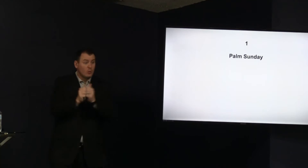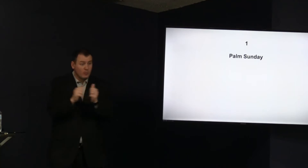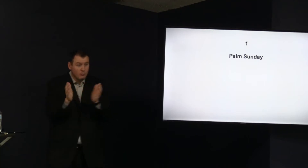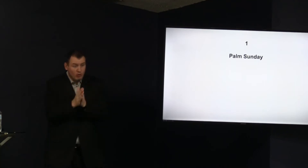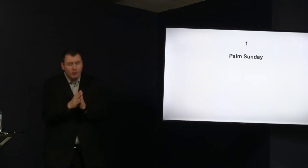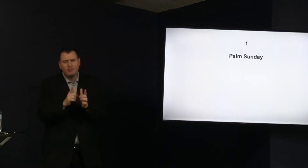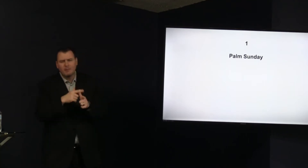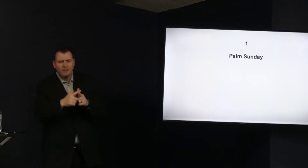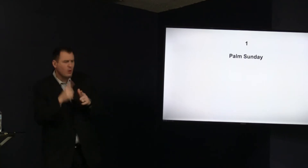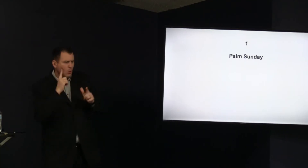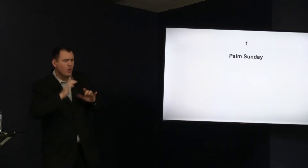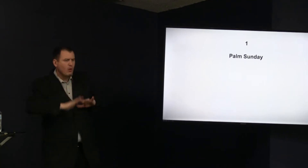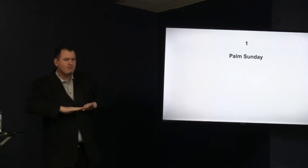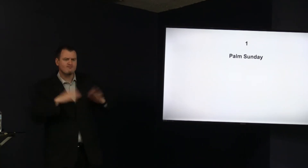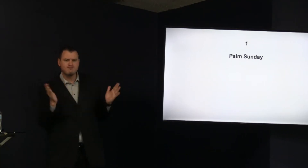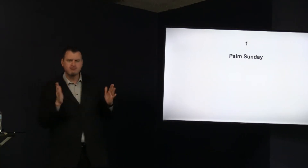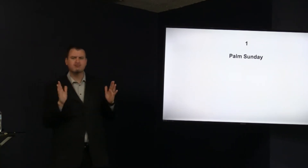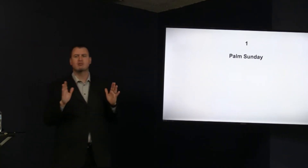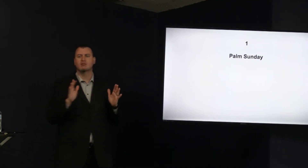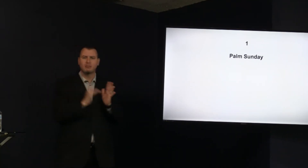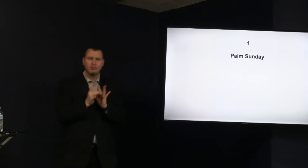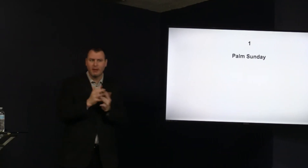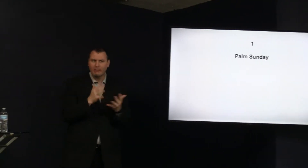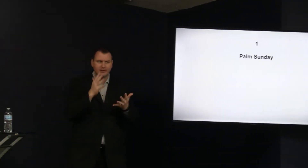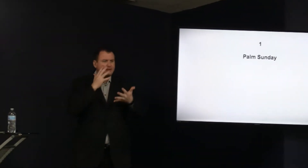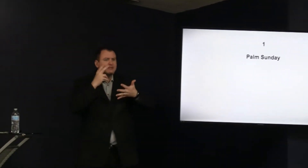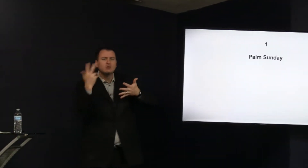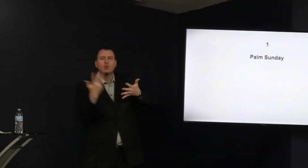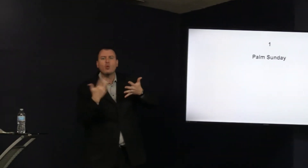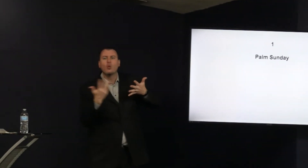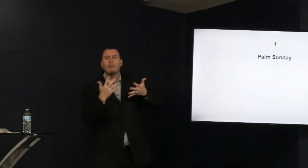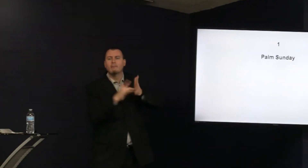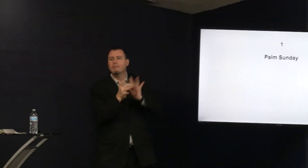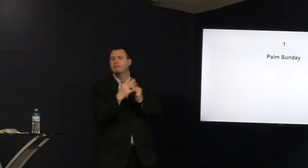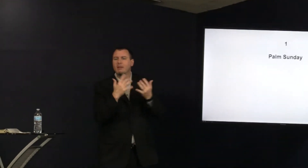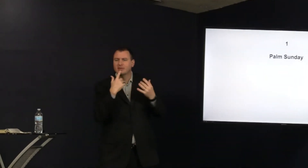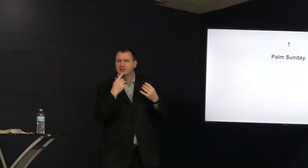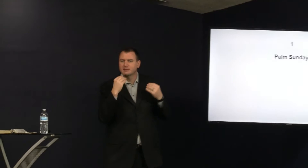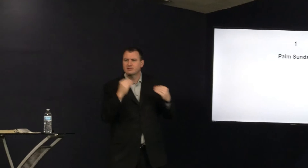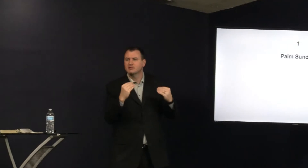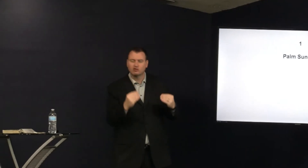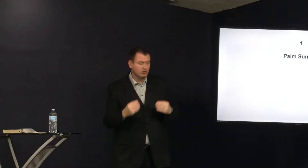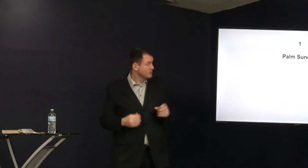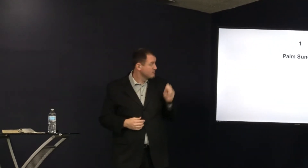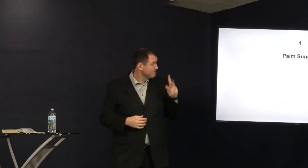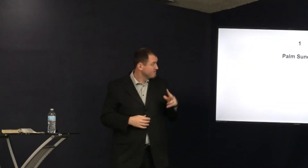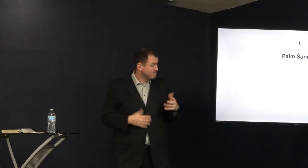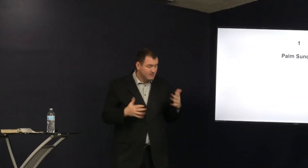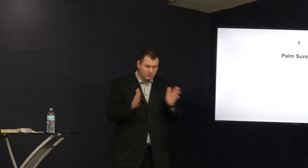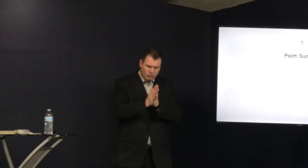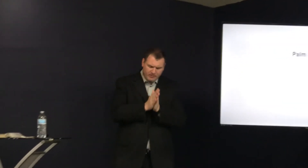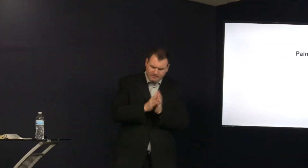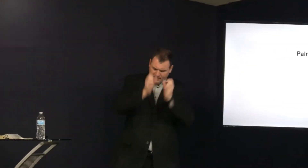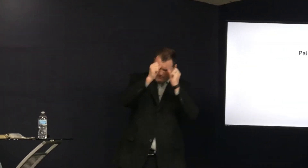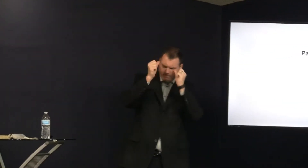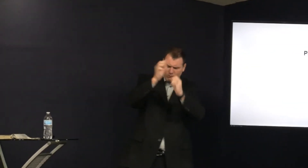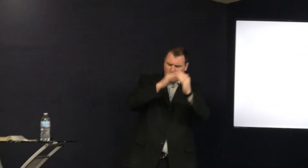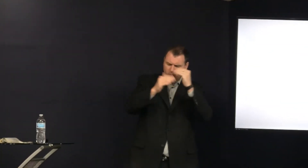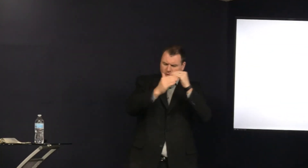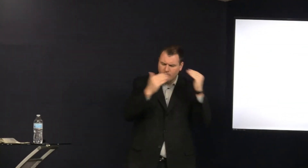So let's start with prayer, and then we will get started and open up the Bible and see what it says. All right.